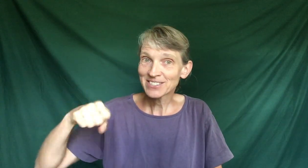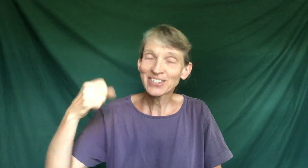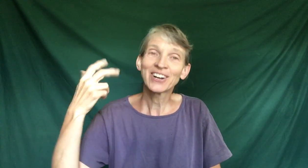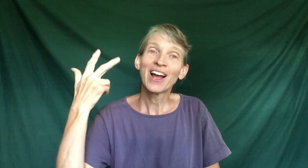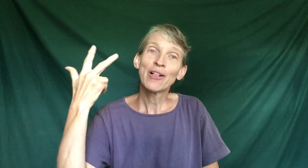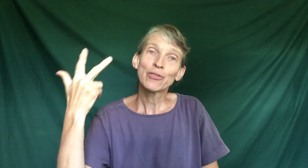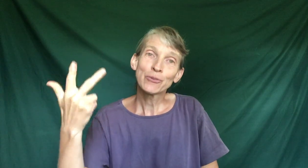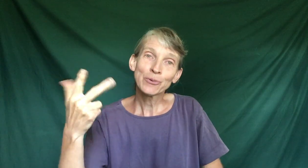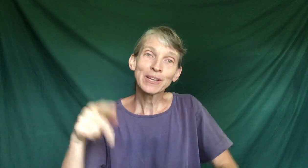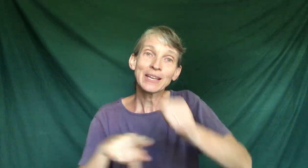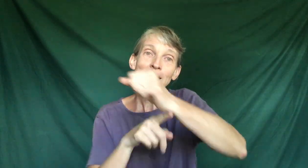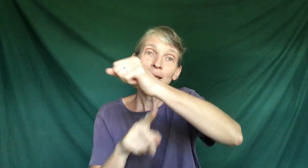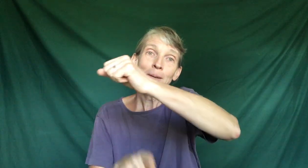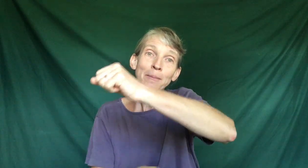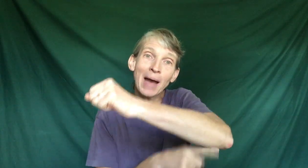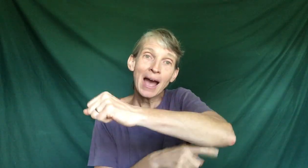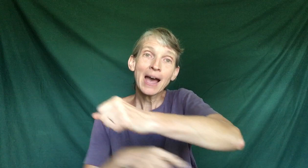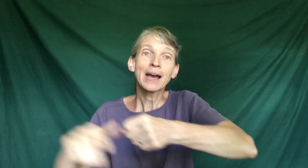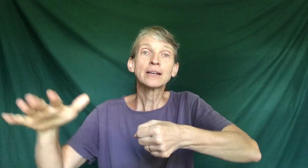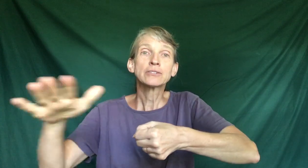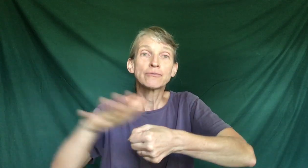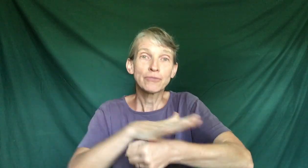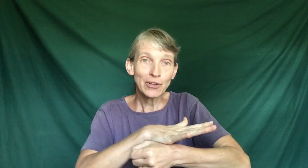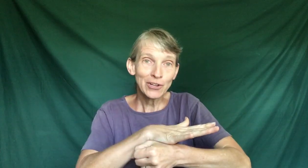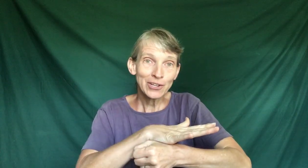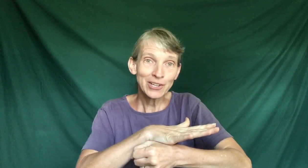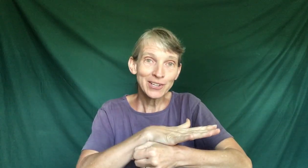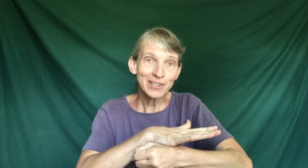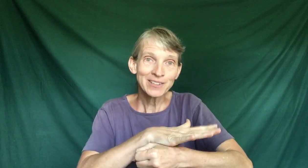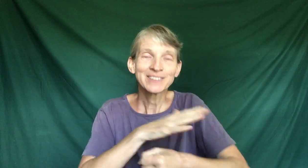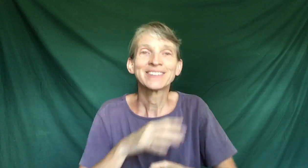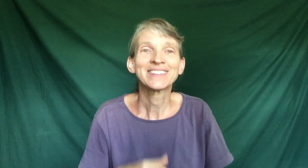sir, 3 bags full.